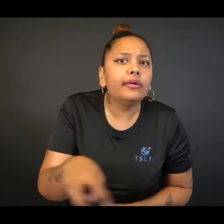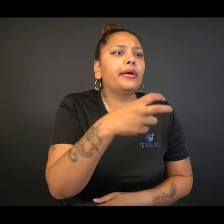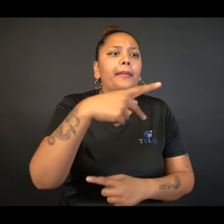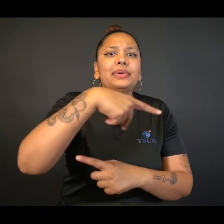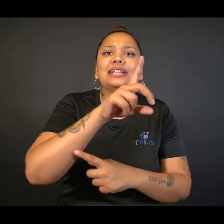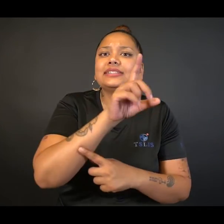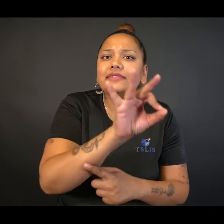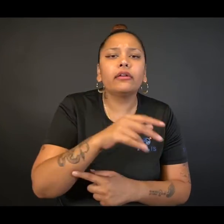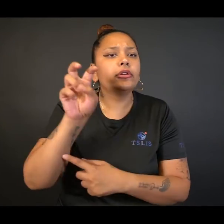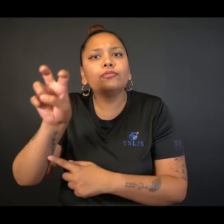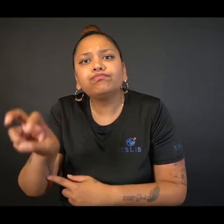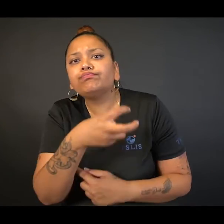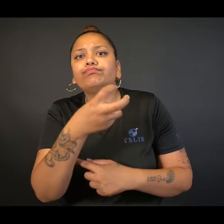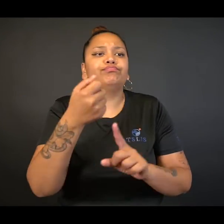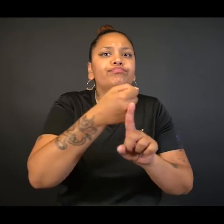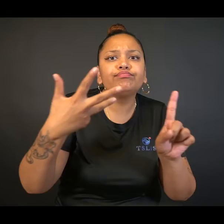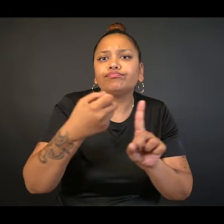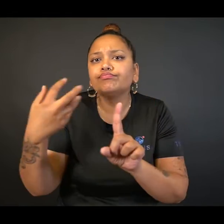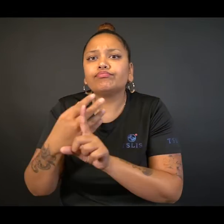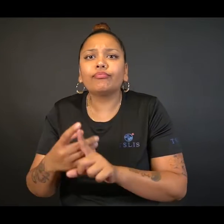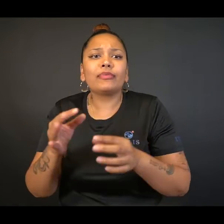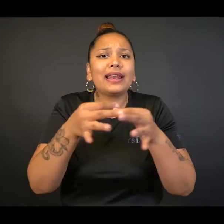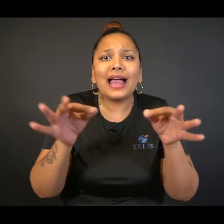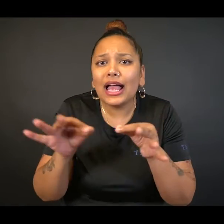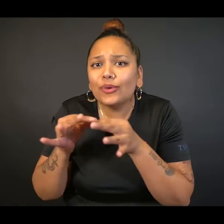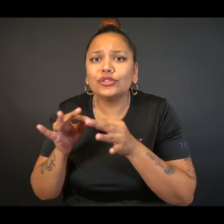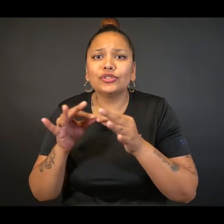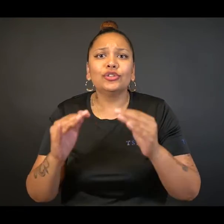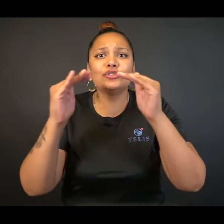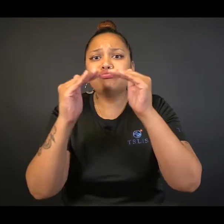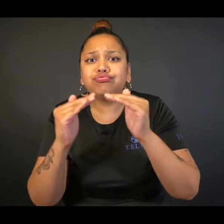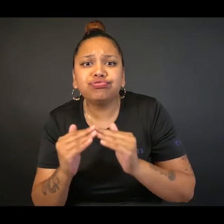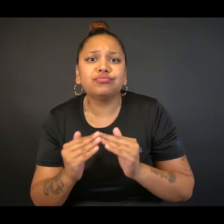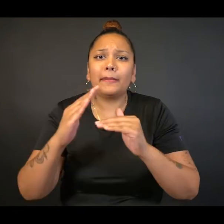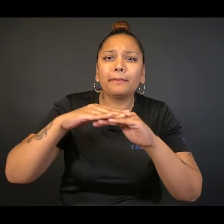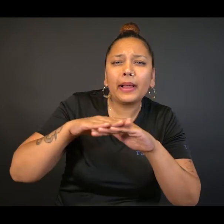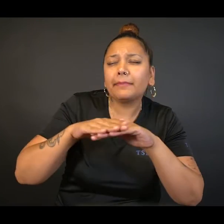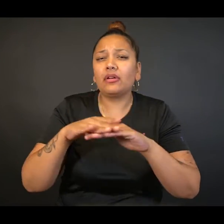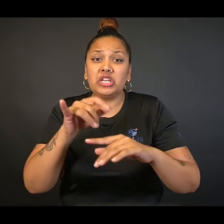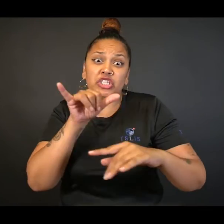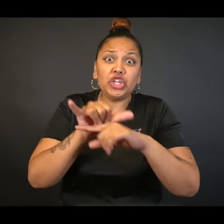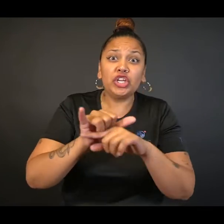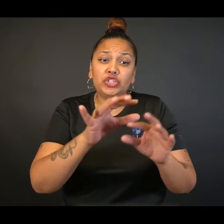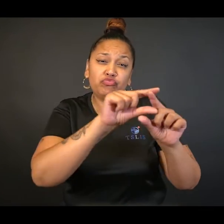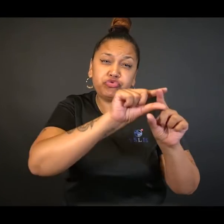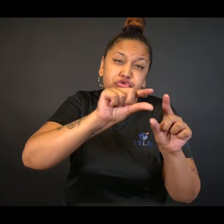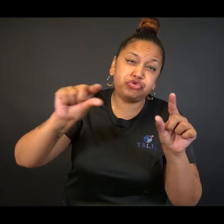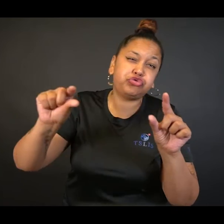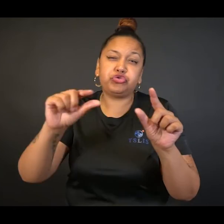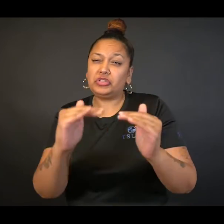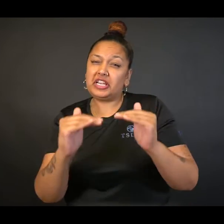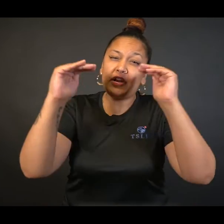maybe keeping academic language to a minimum, just for people with different learning styles. Have an